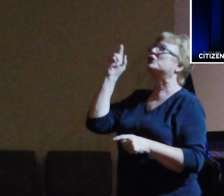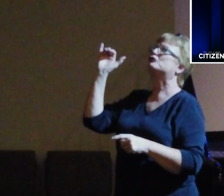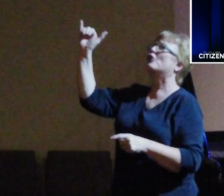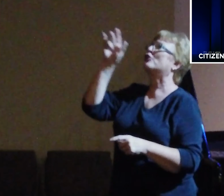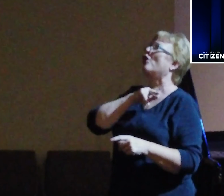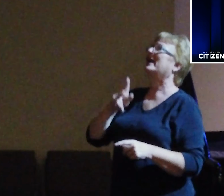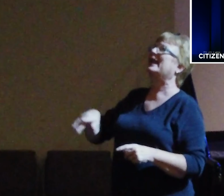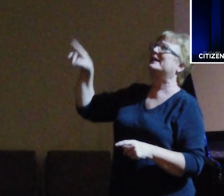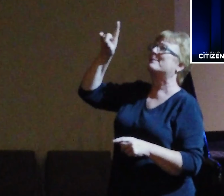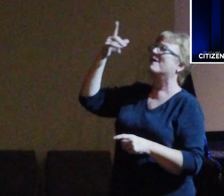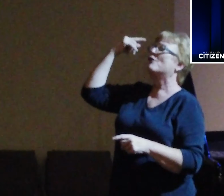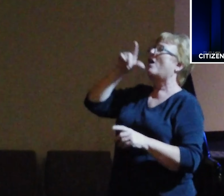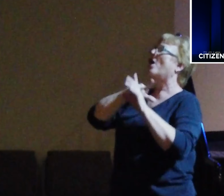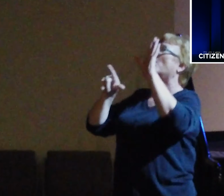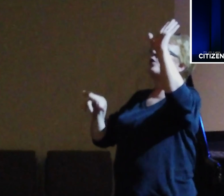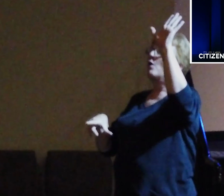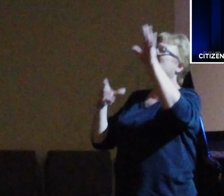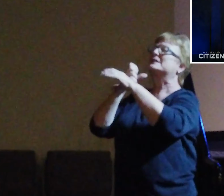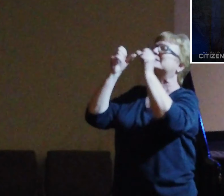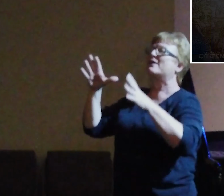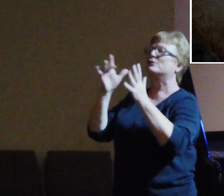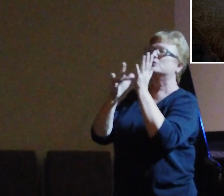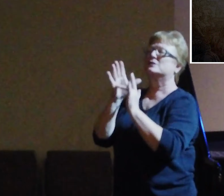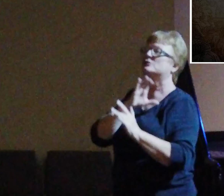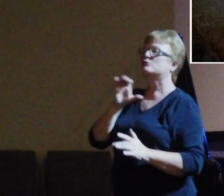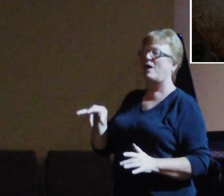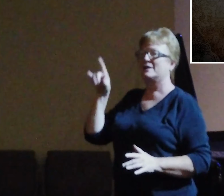our Lord and our Savior, Jesus Christ.